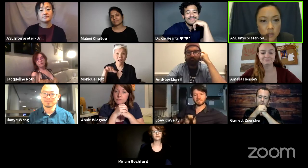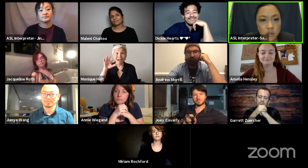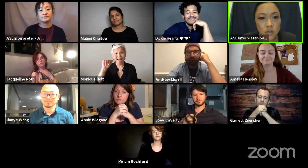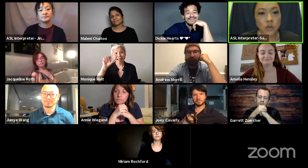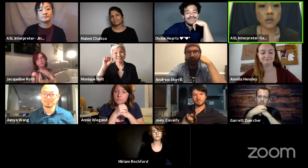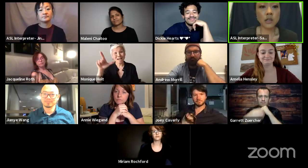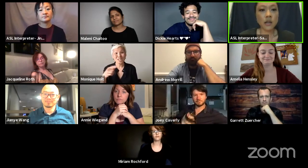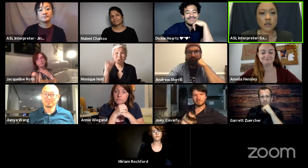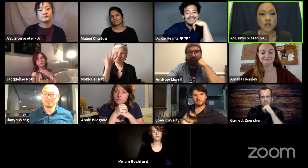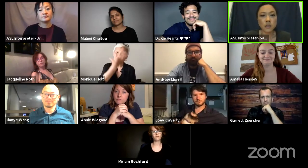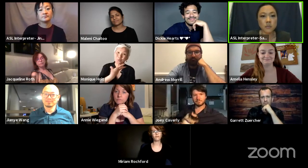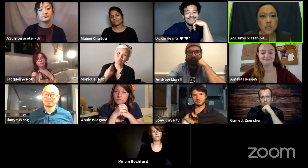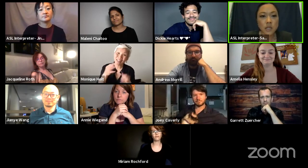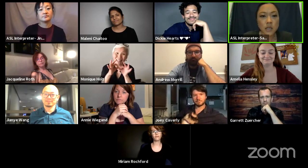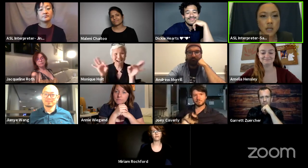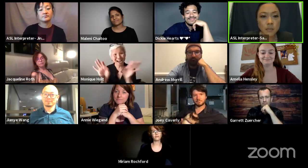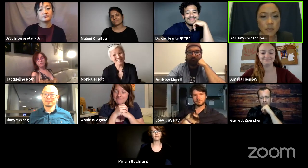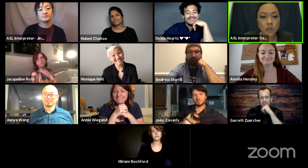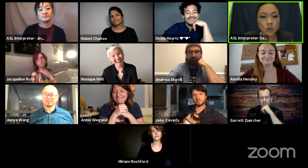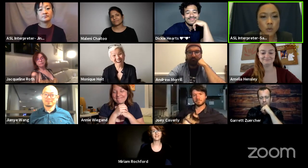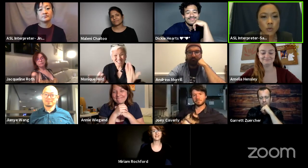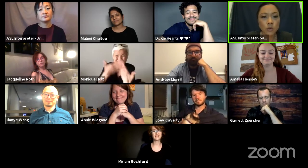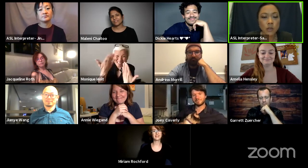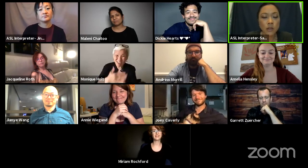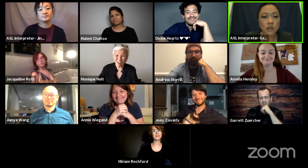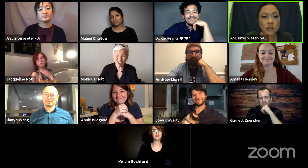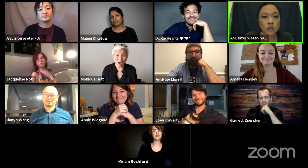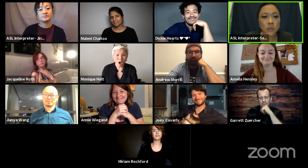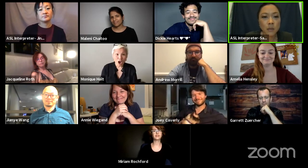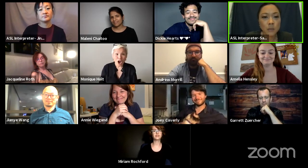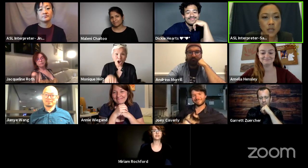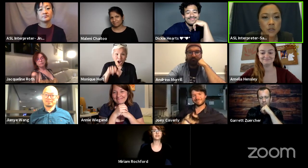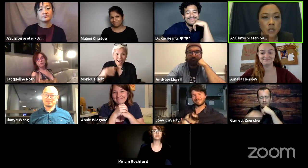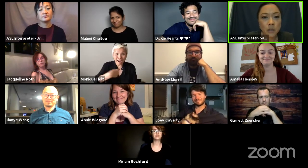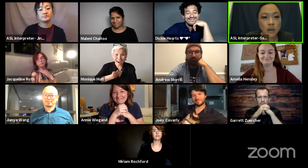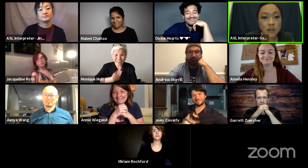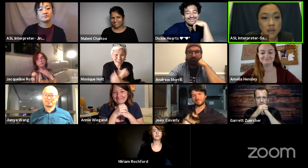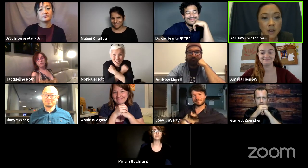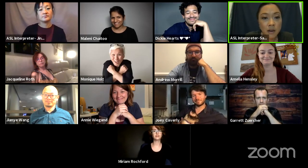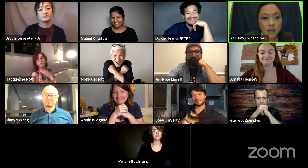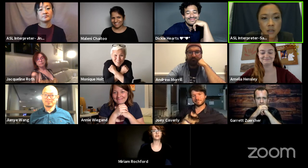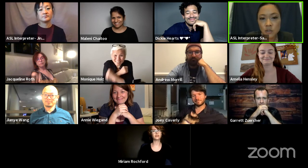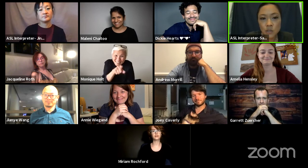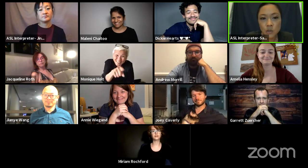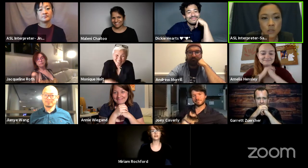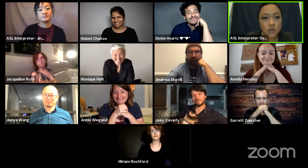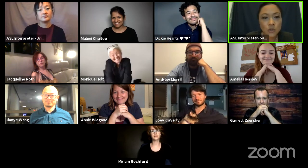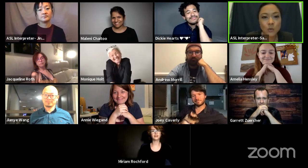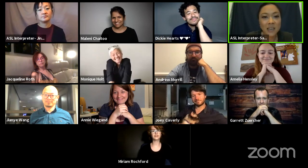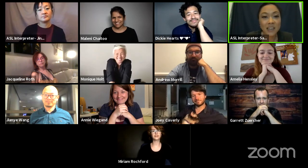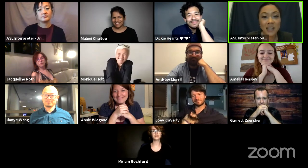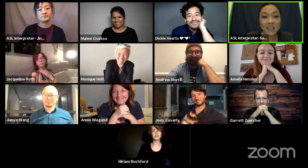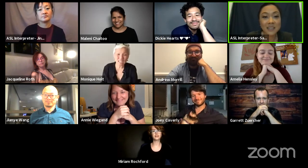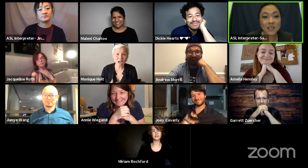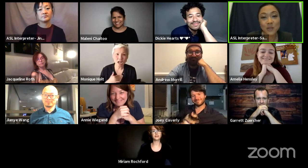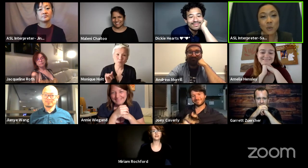And so a lot of times, you know, I think being able to educate about ASL, audiences will assume that ASL is so